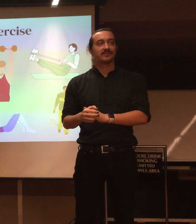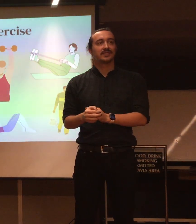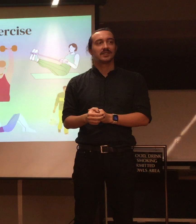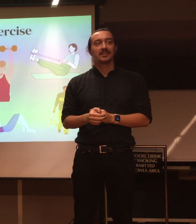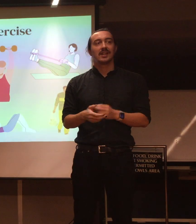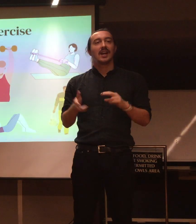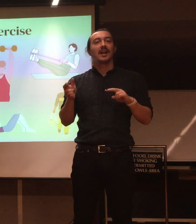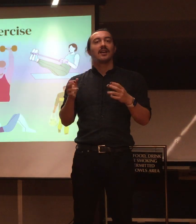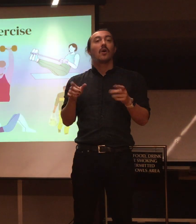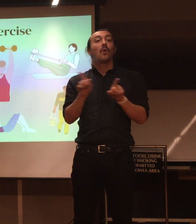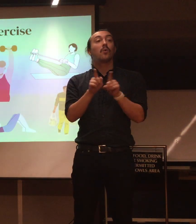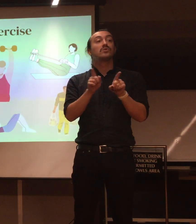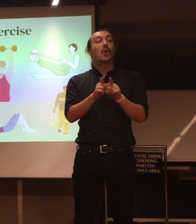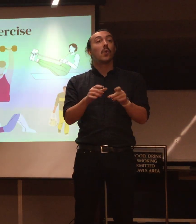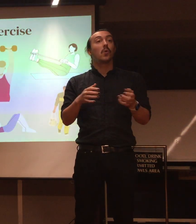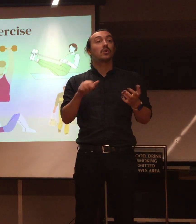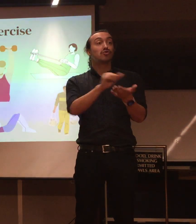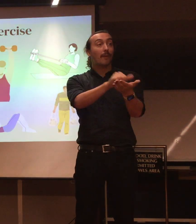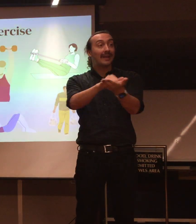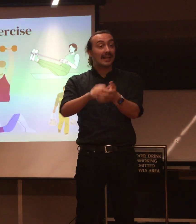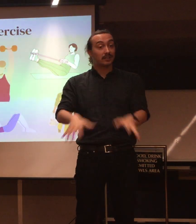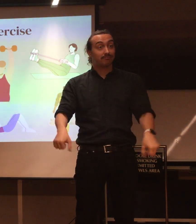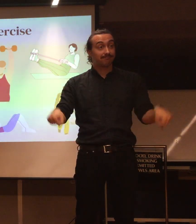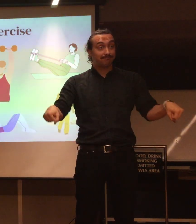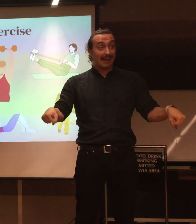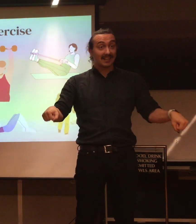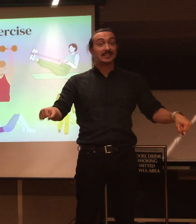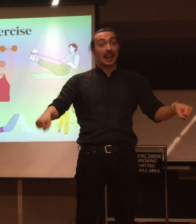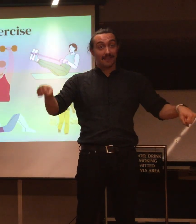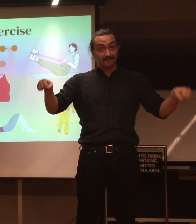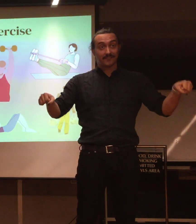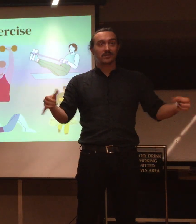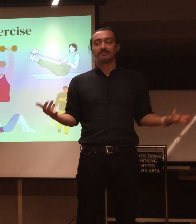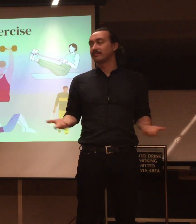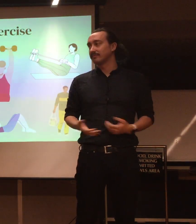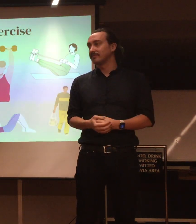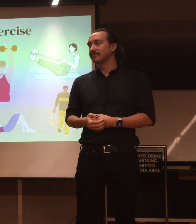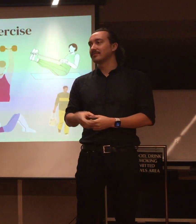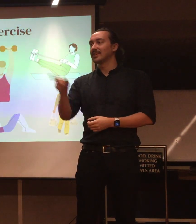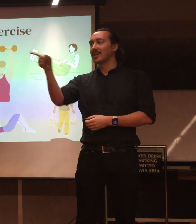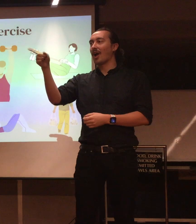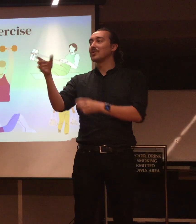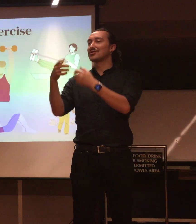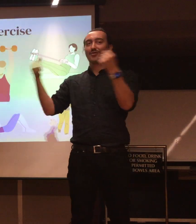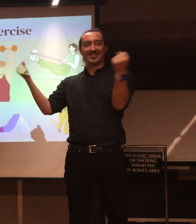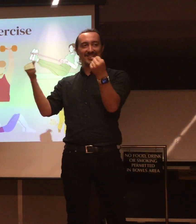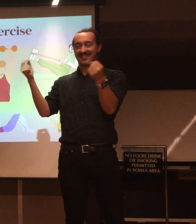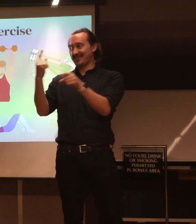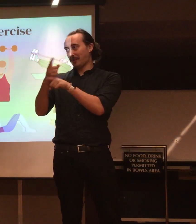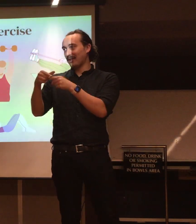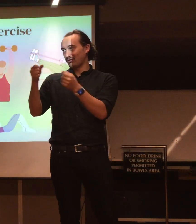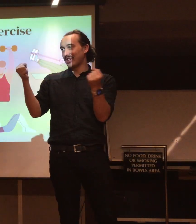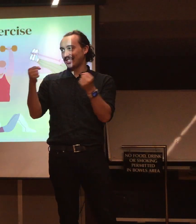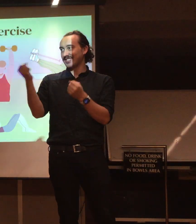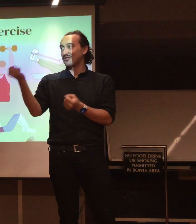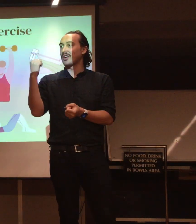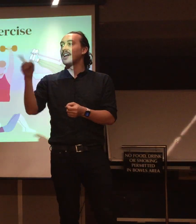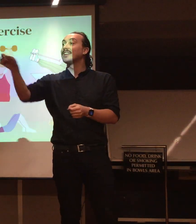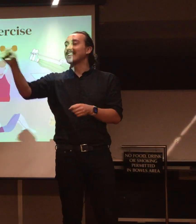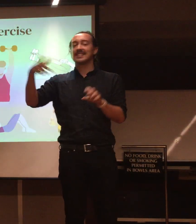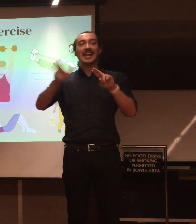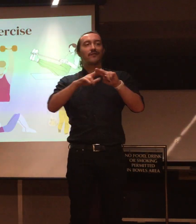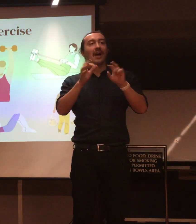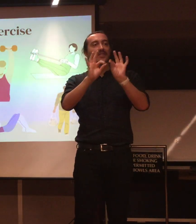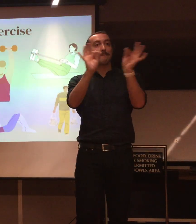Lifting or carrying the groceries is good. Yeah, the stretching, yeah. Yep, so the stretching band is